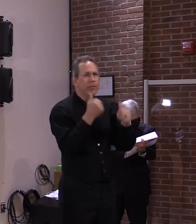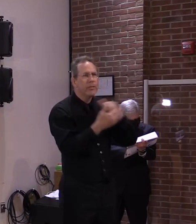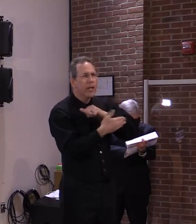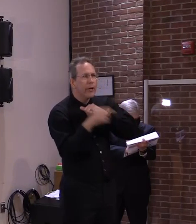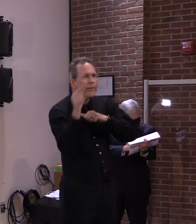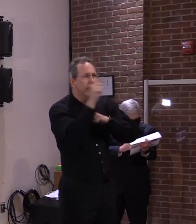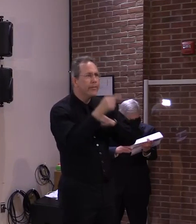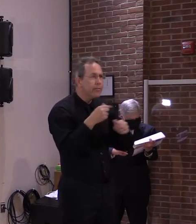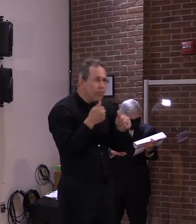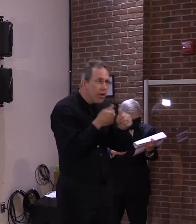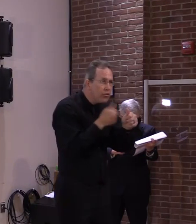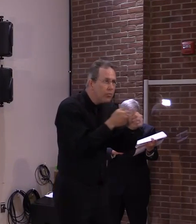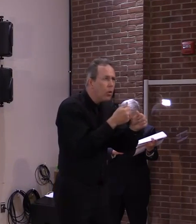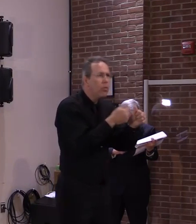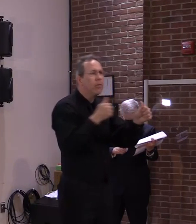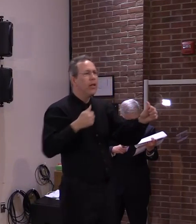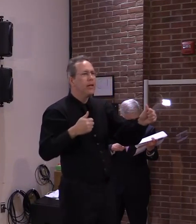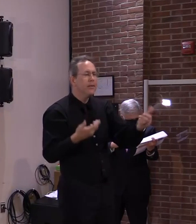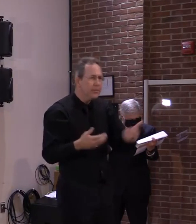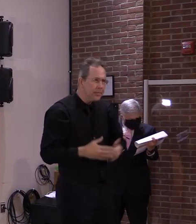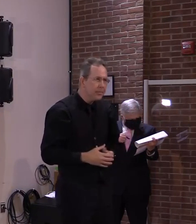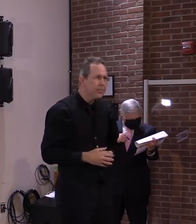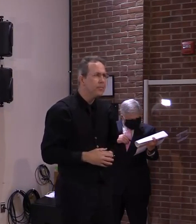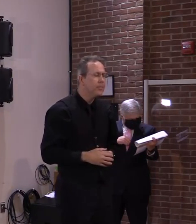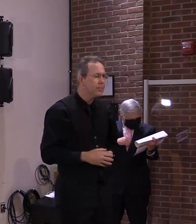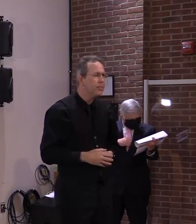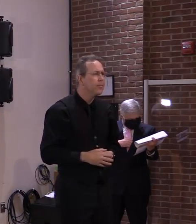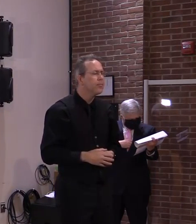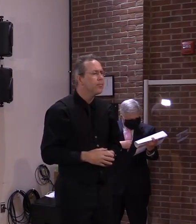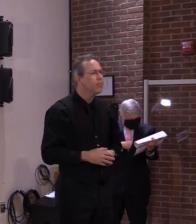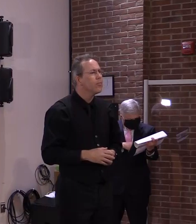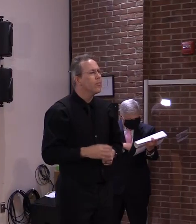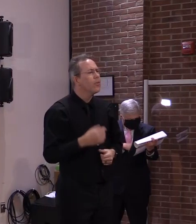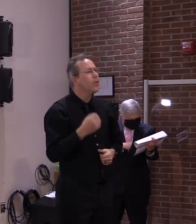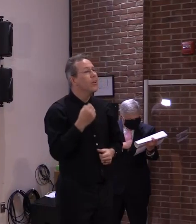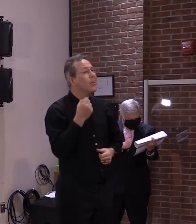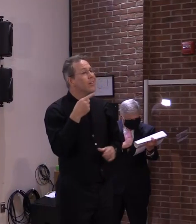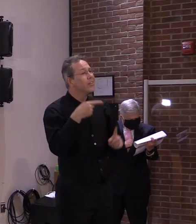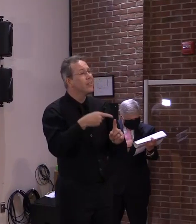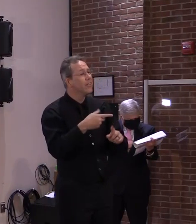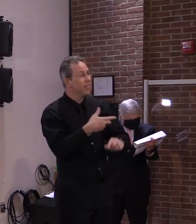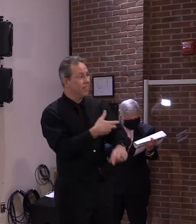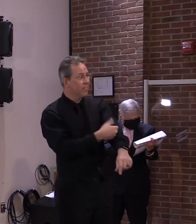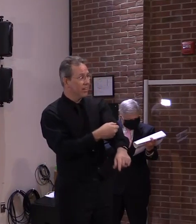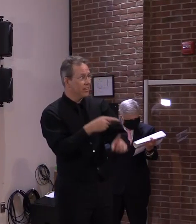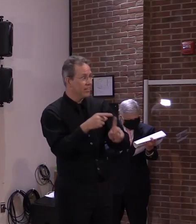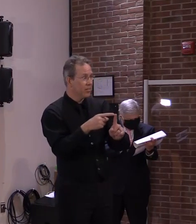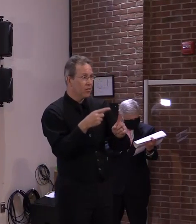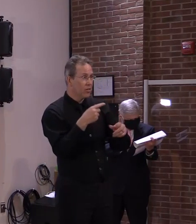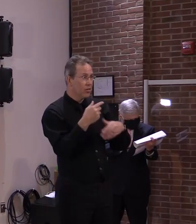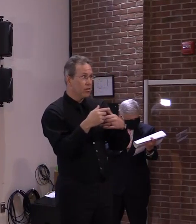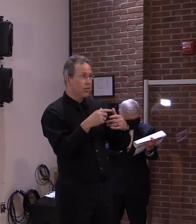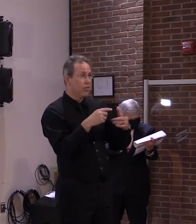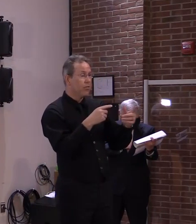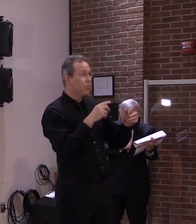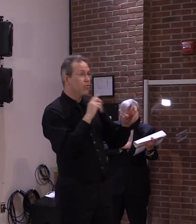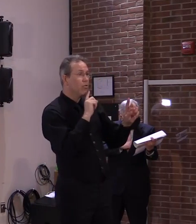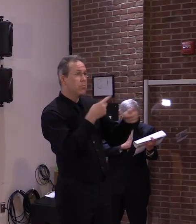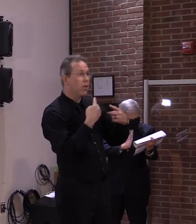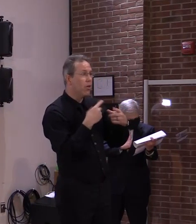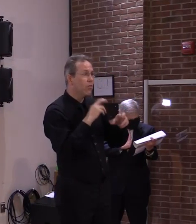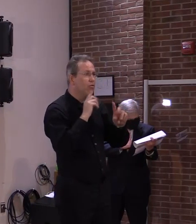sure. Vaccination is not sort of an outbreak response strategy, it's a long-term preventive strategy.